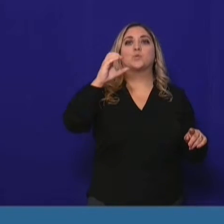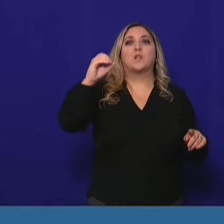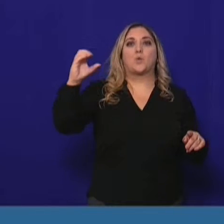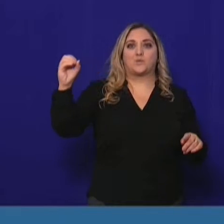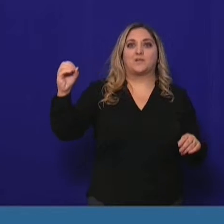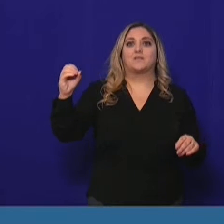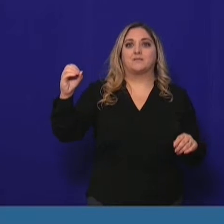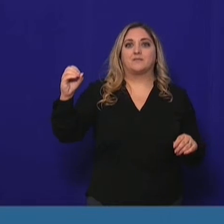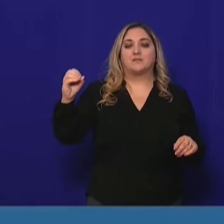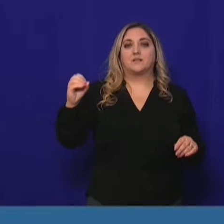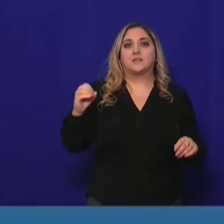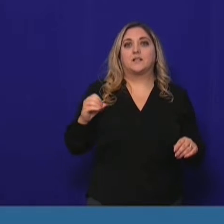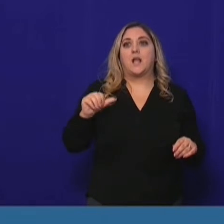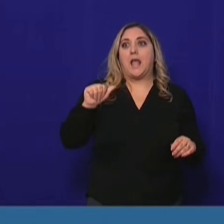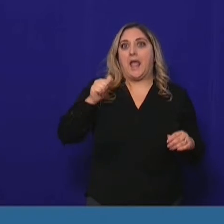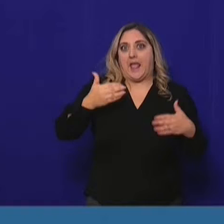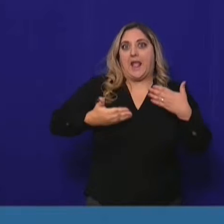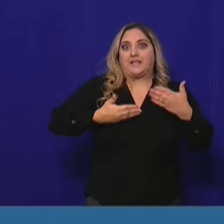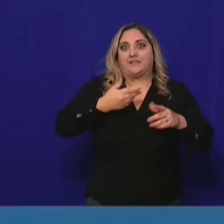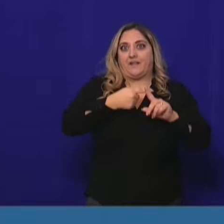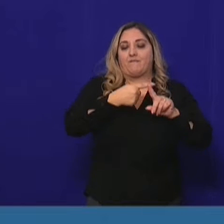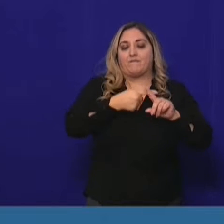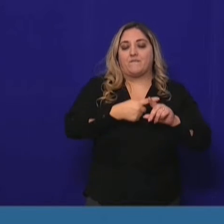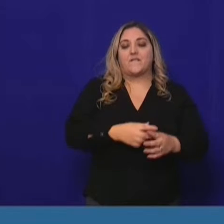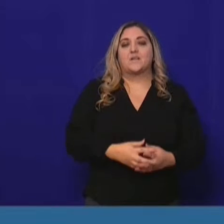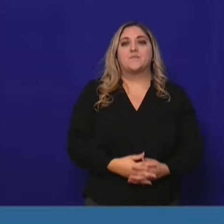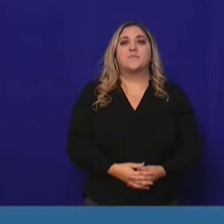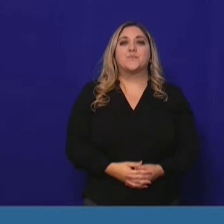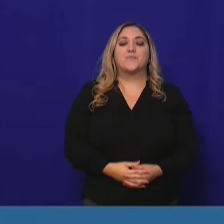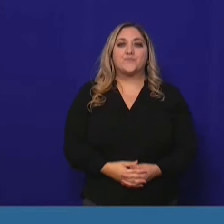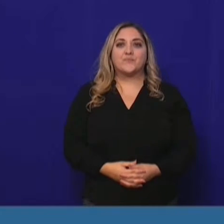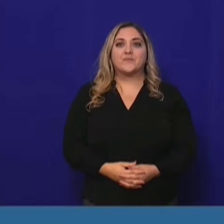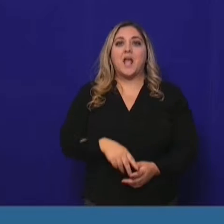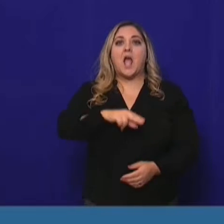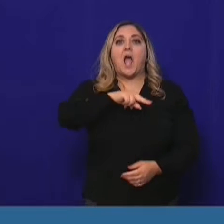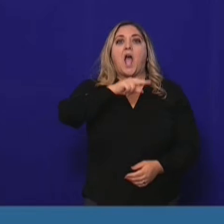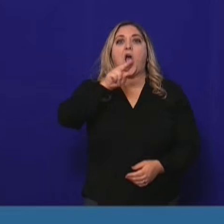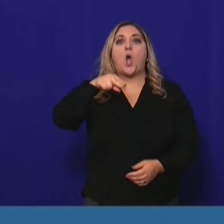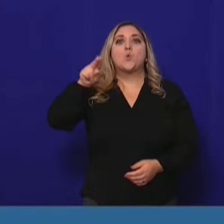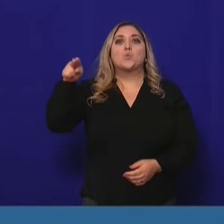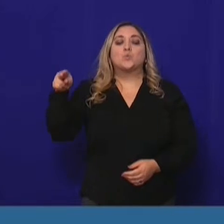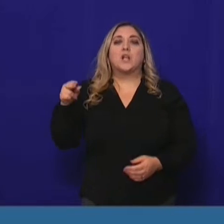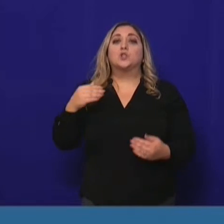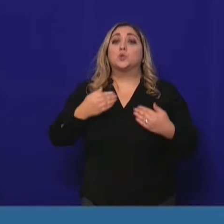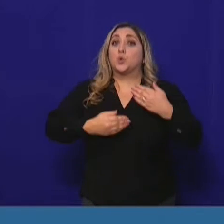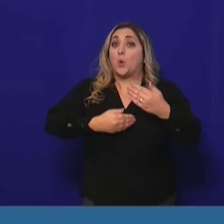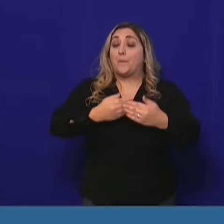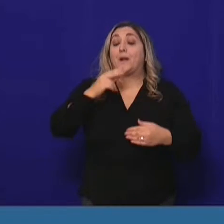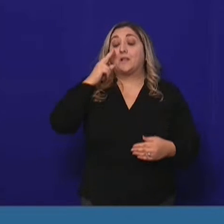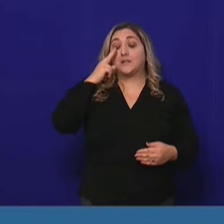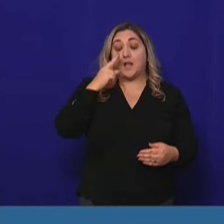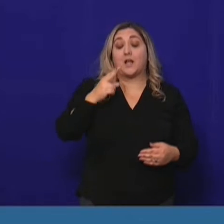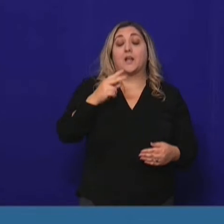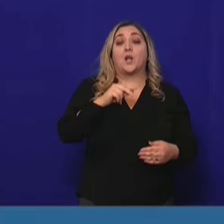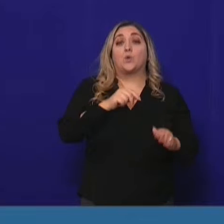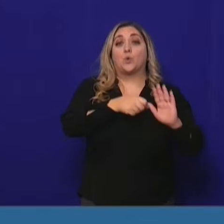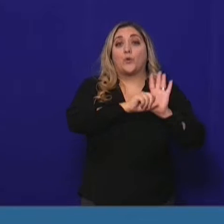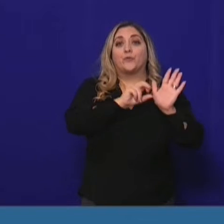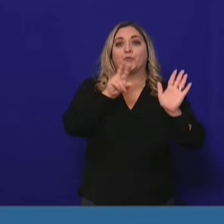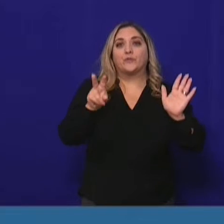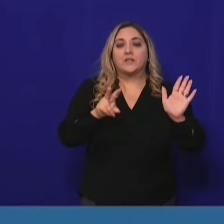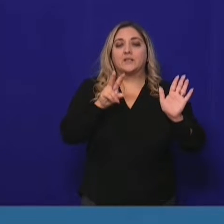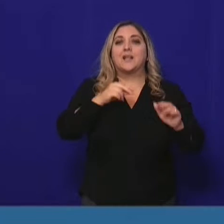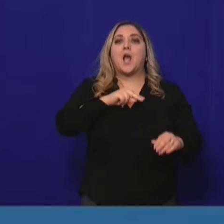li huwa propju attiv bħalissa. Għawdex ukoll bqajna jkollna każijiet. Infatti bħalissa minn